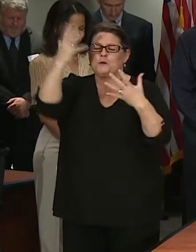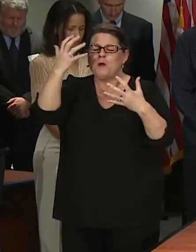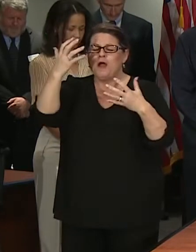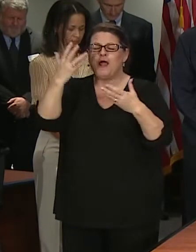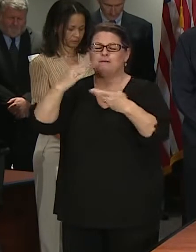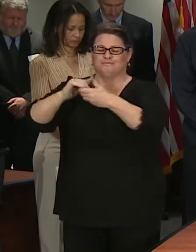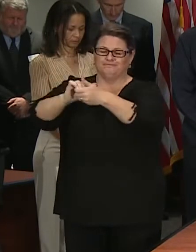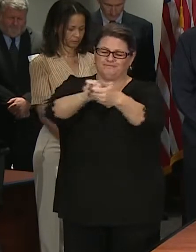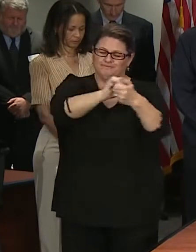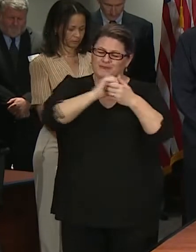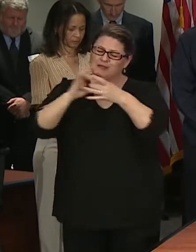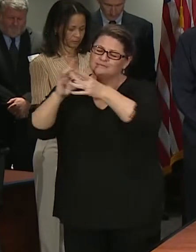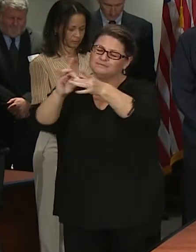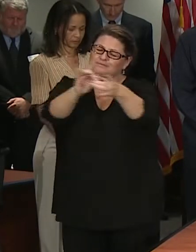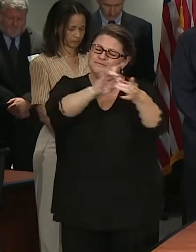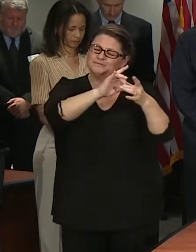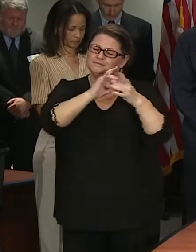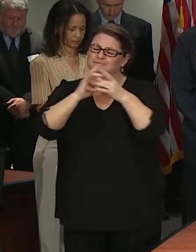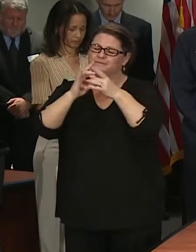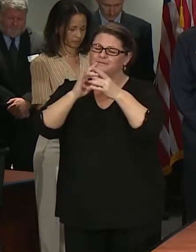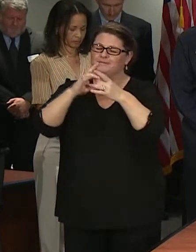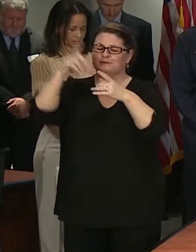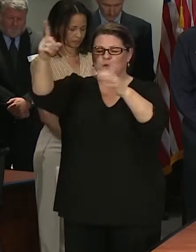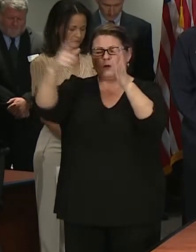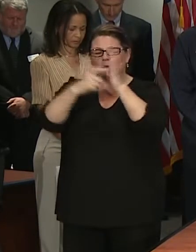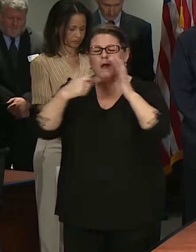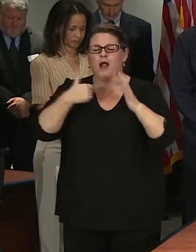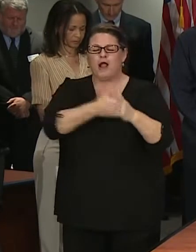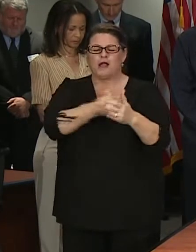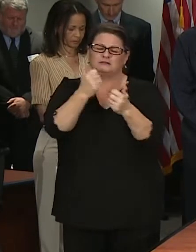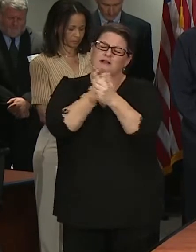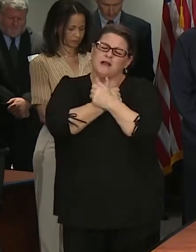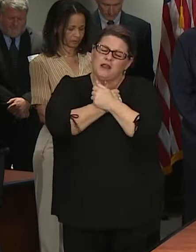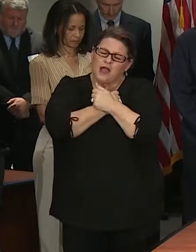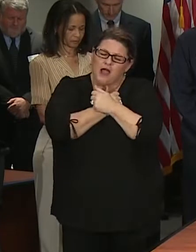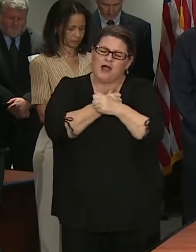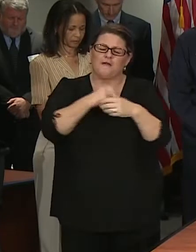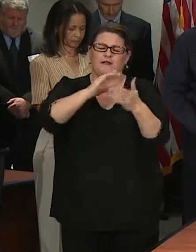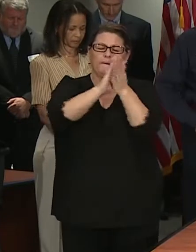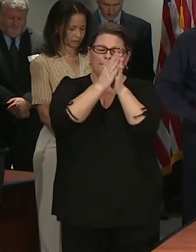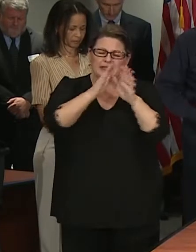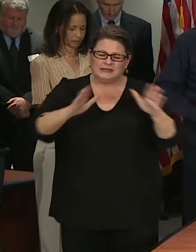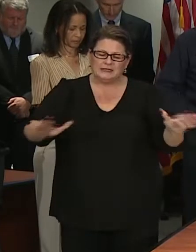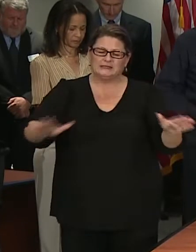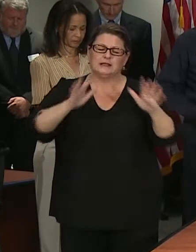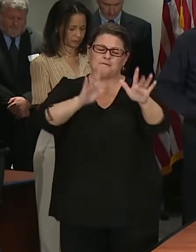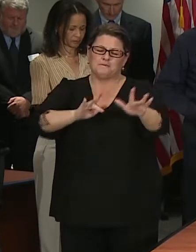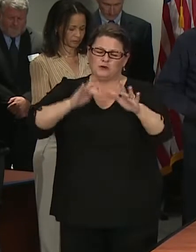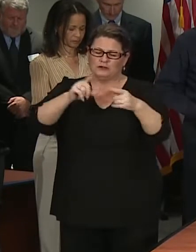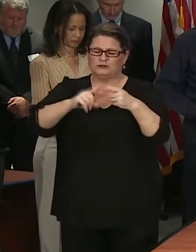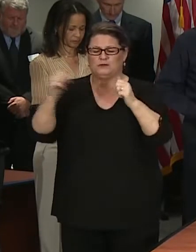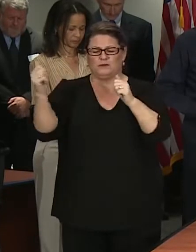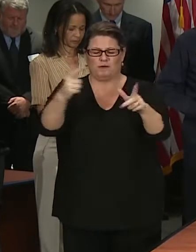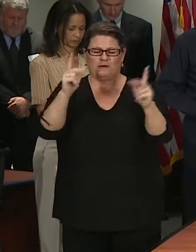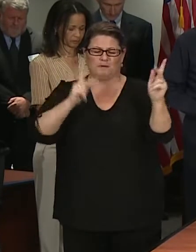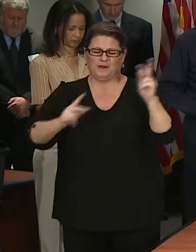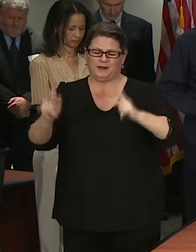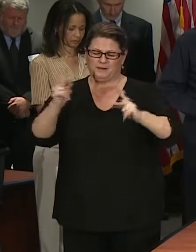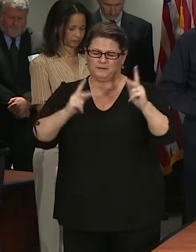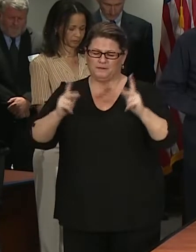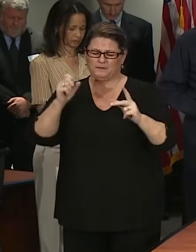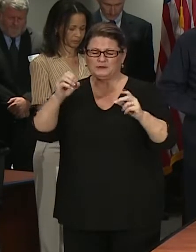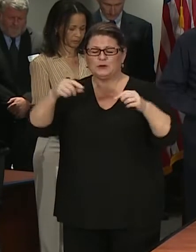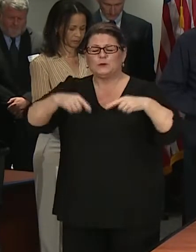God who requires us to love justice, and who longs for peace and mercy amongst his people. During this